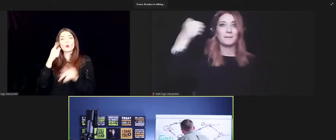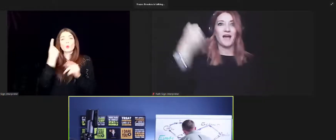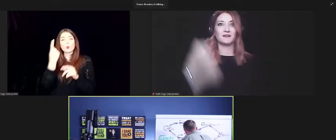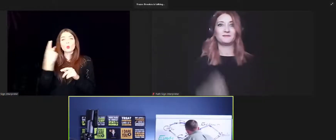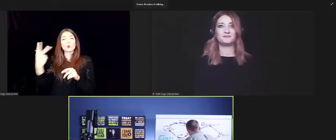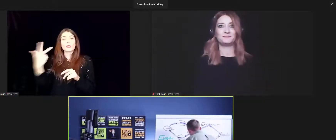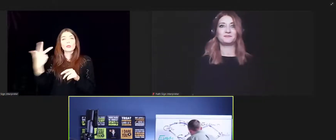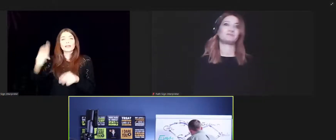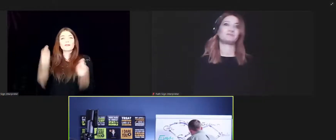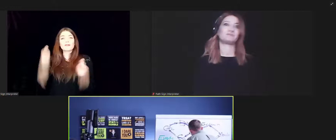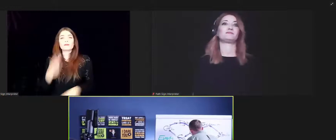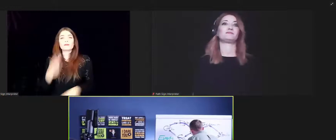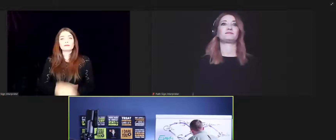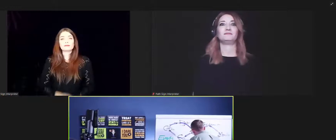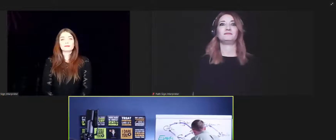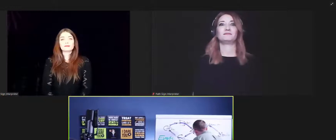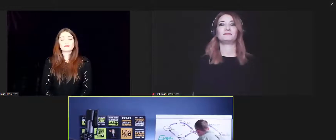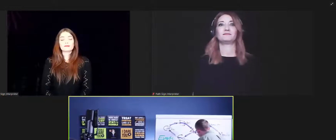Mr.